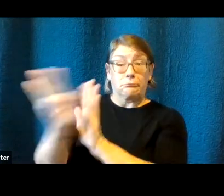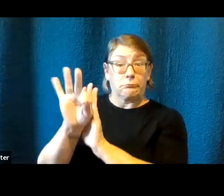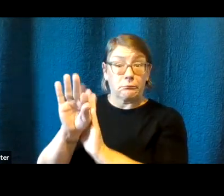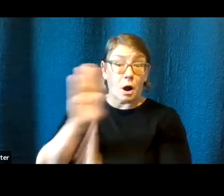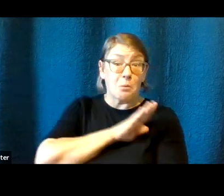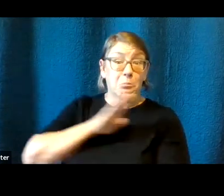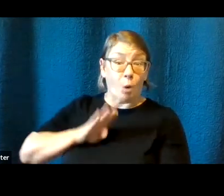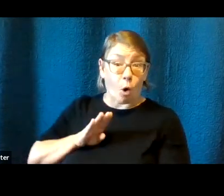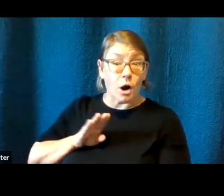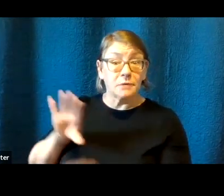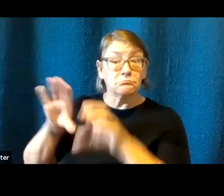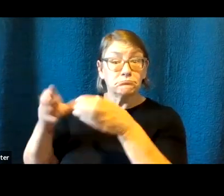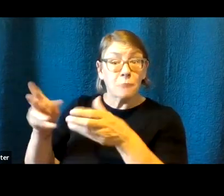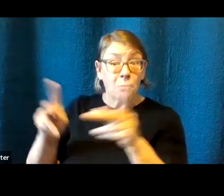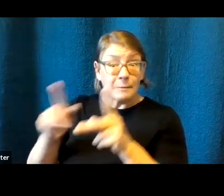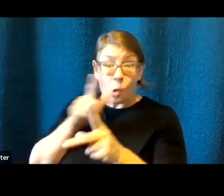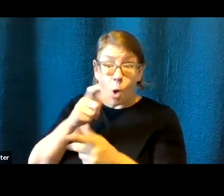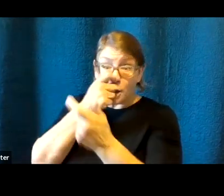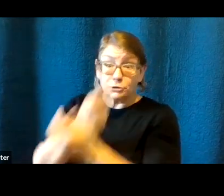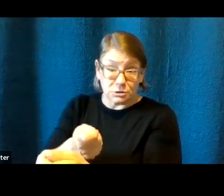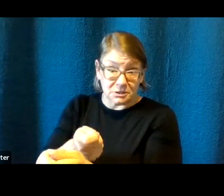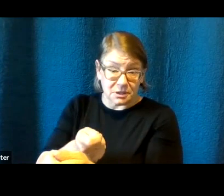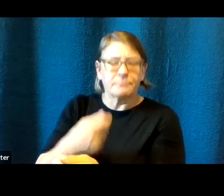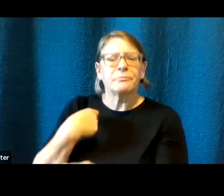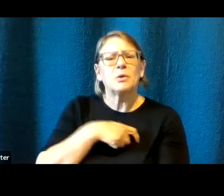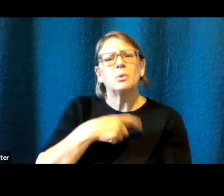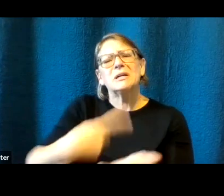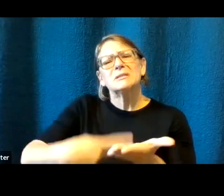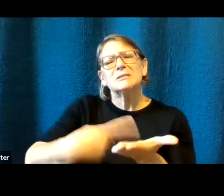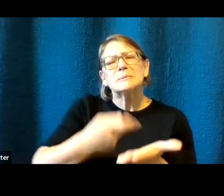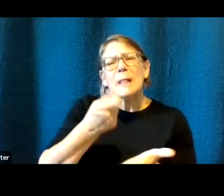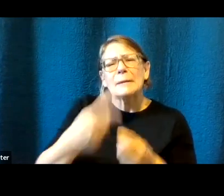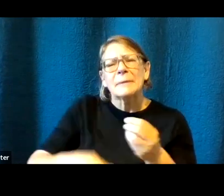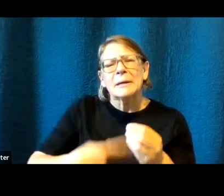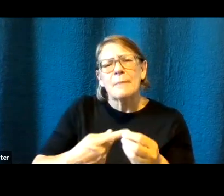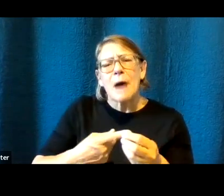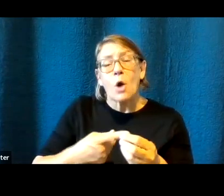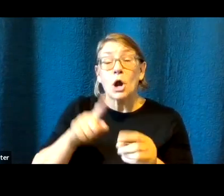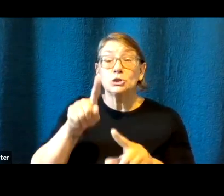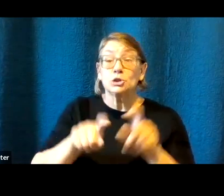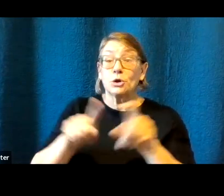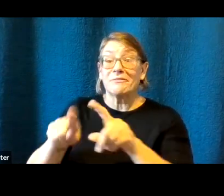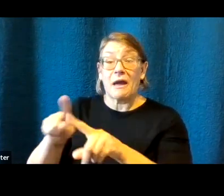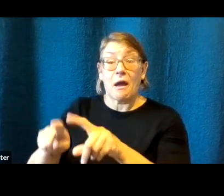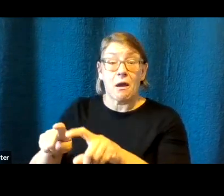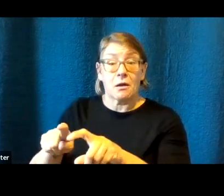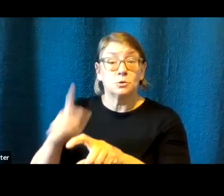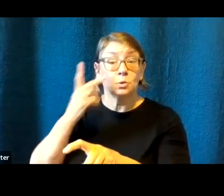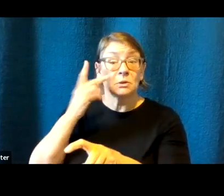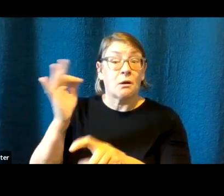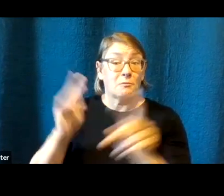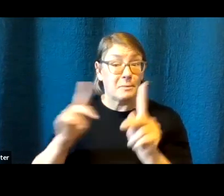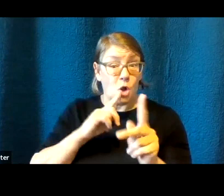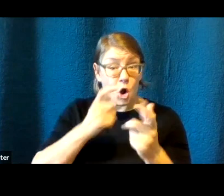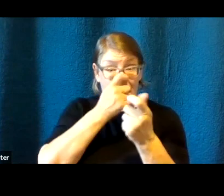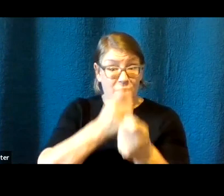of people who are interested. And we had talked a little bit about perhaps a survey to see if people would be